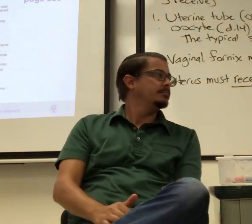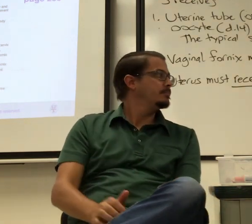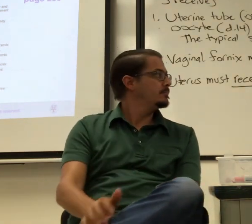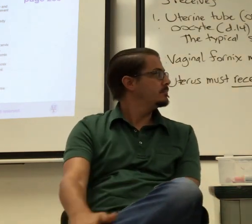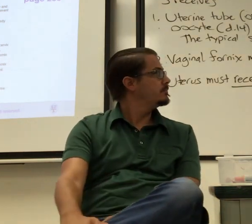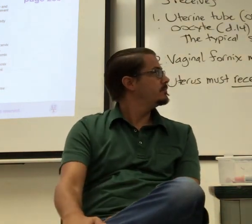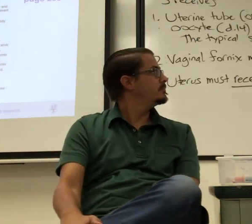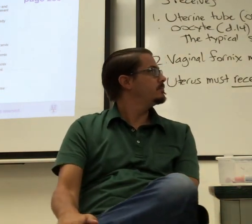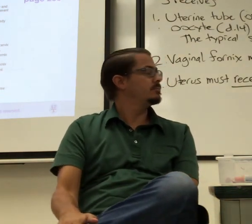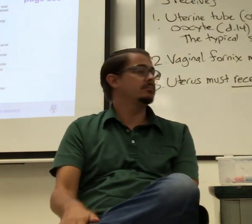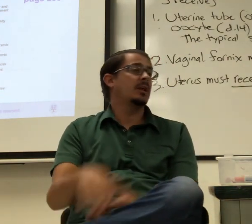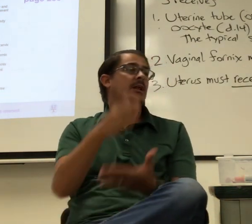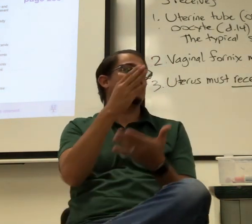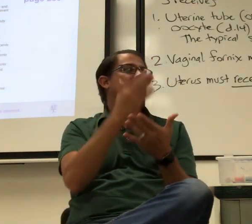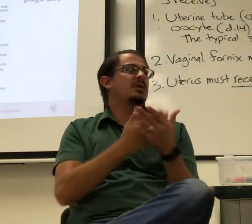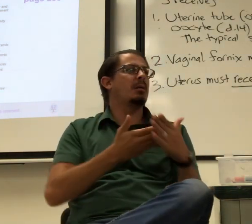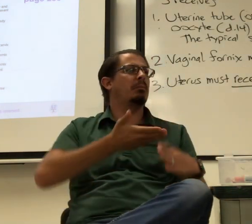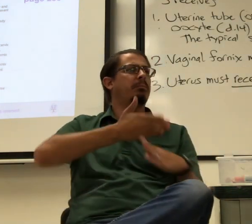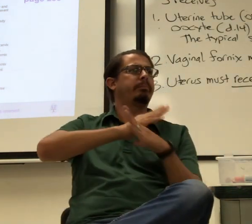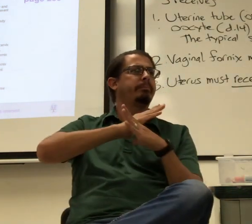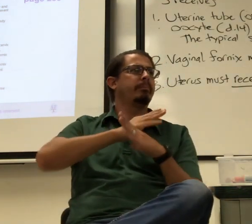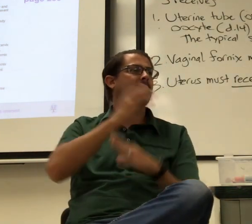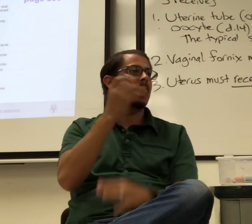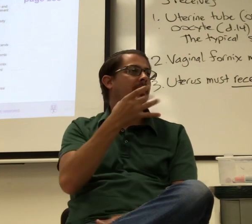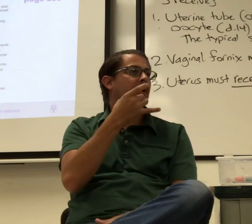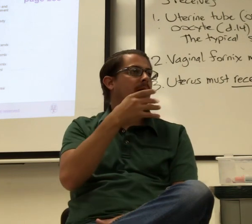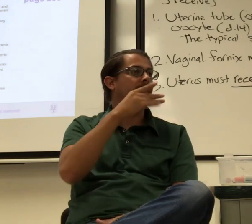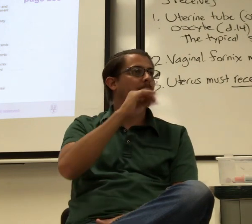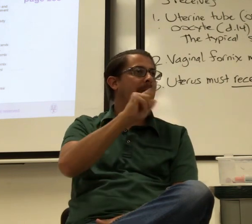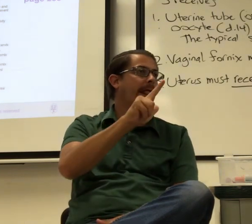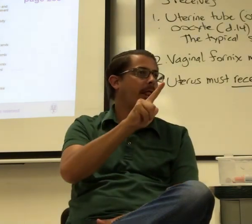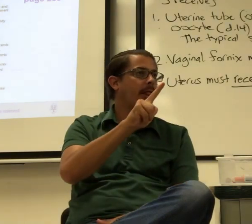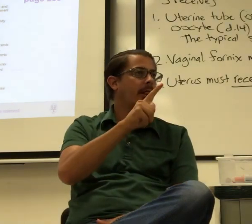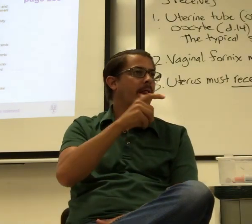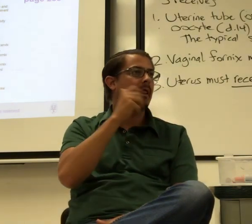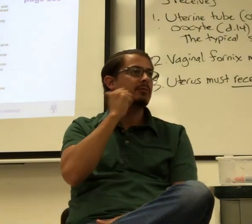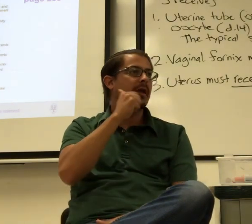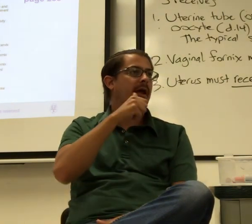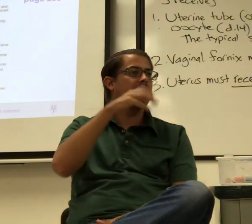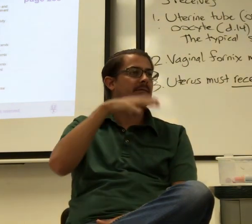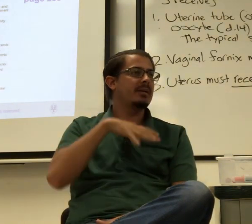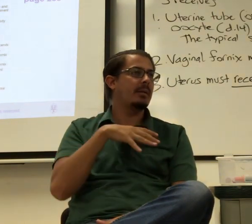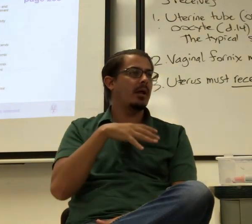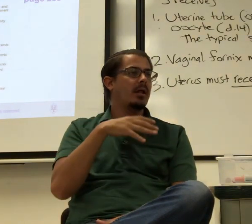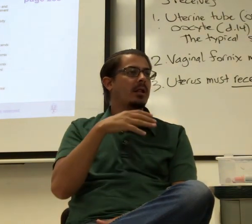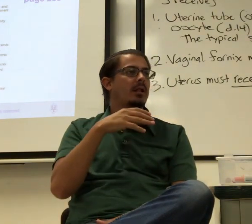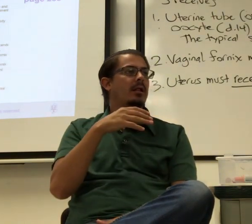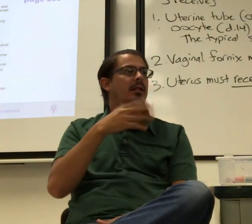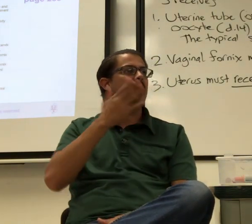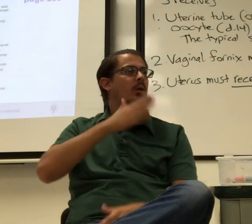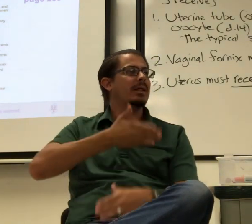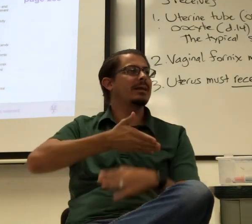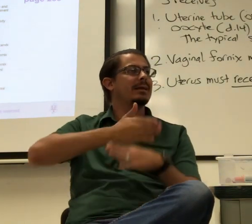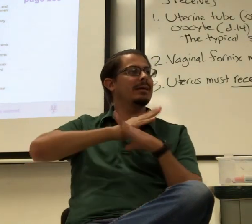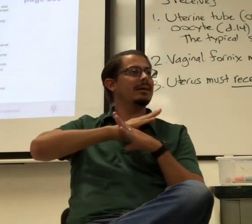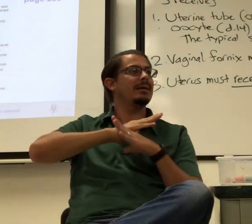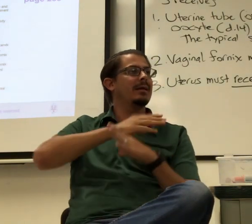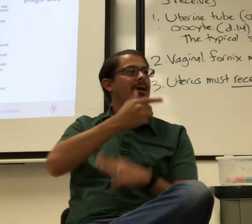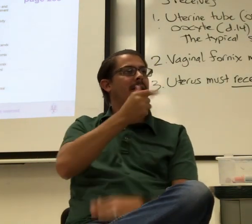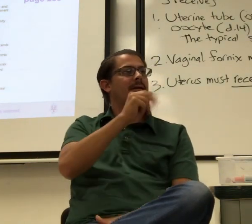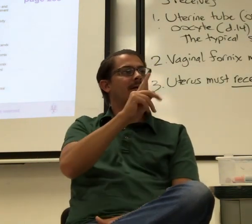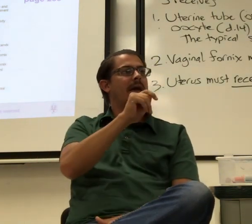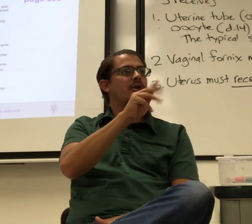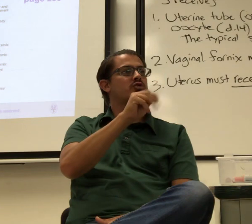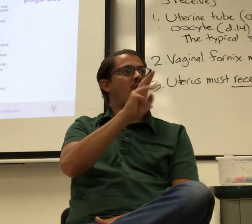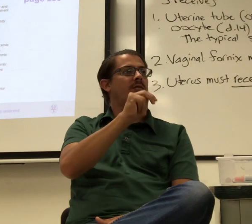And there are contraceptions, for example, like take the pill every day, it's female hormones. They inhibit the gonadotropins, so